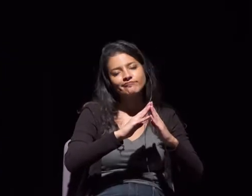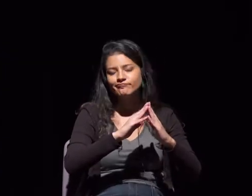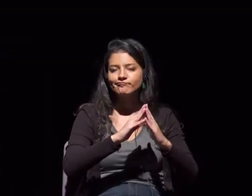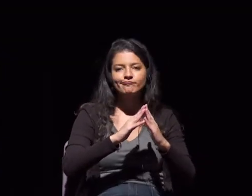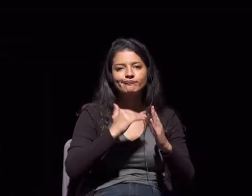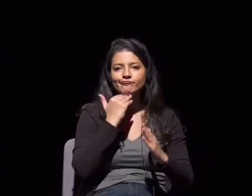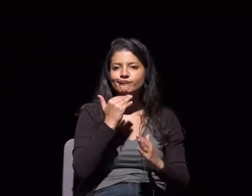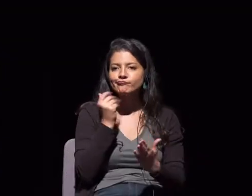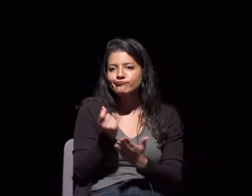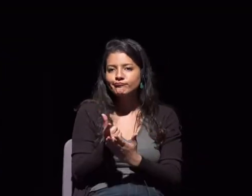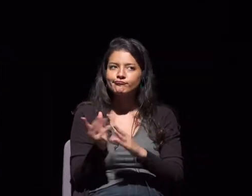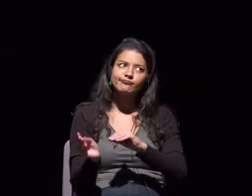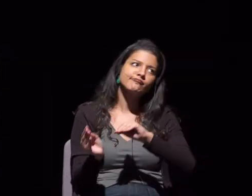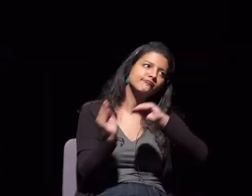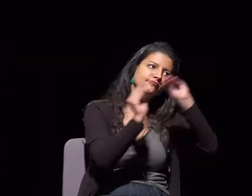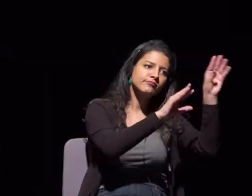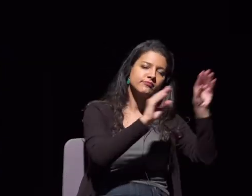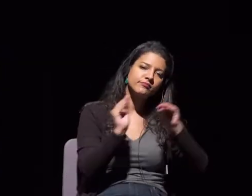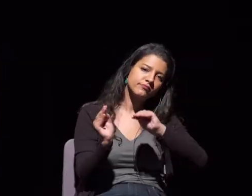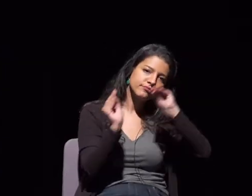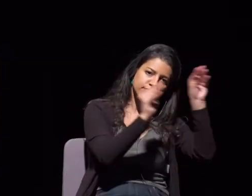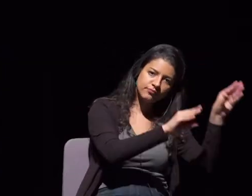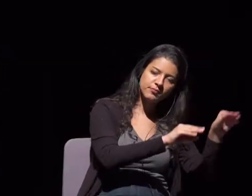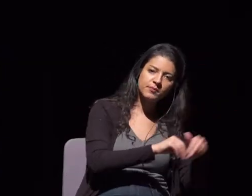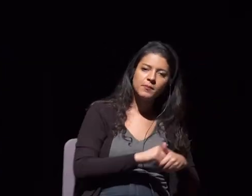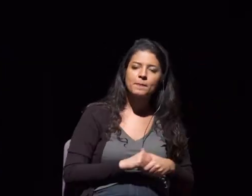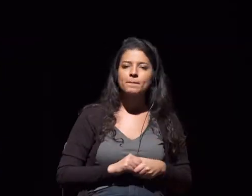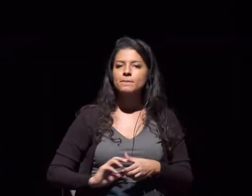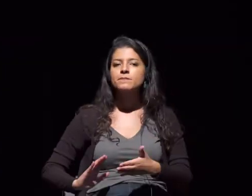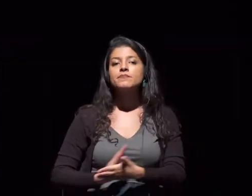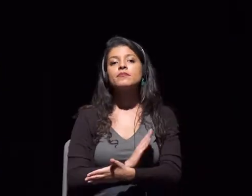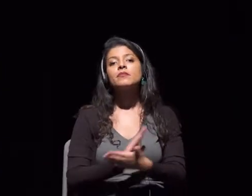You know, I think some people might think it's crazy